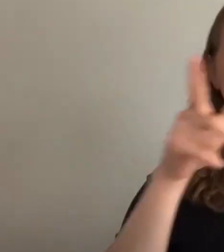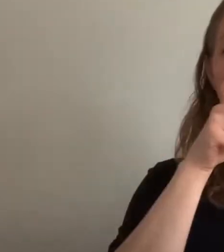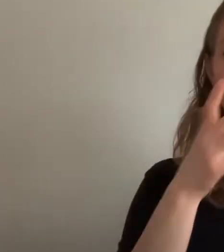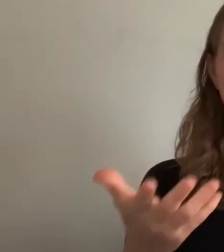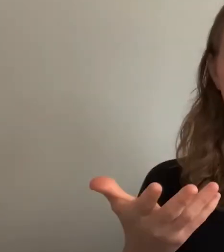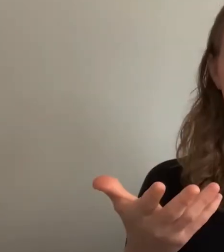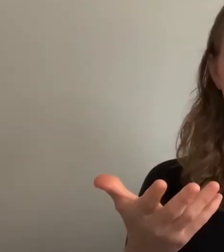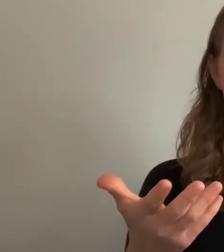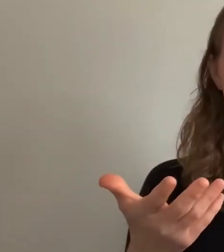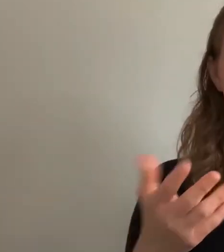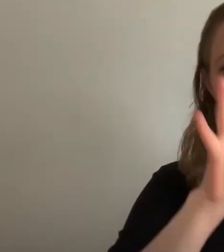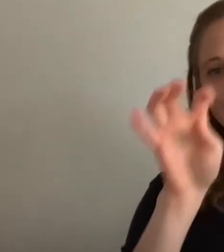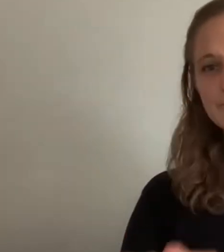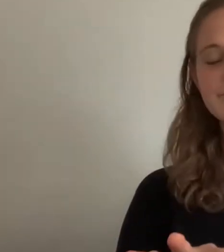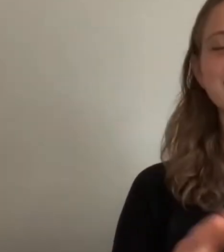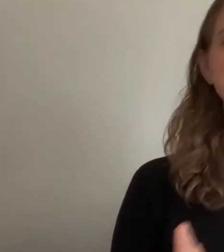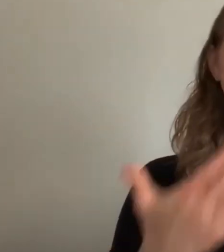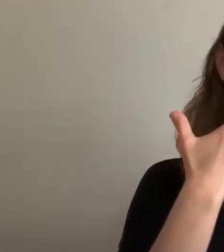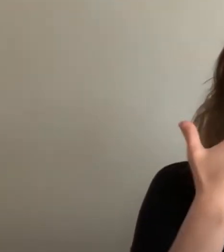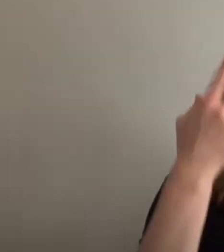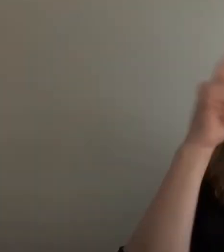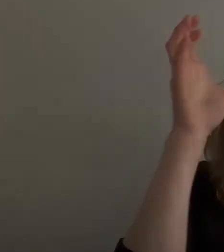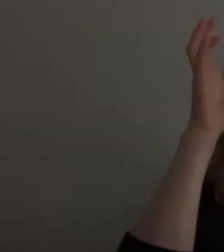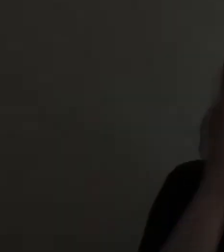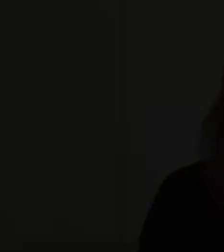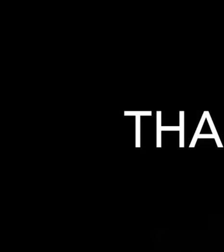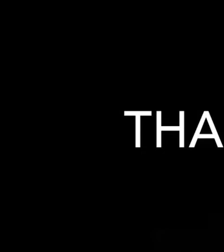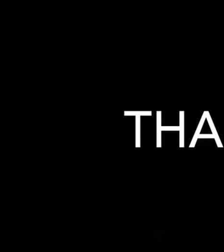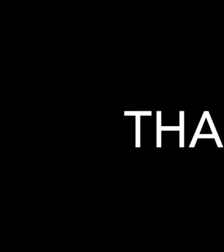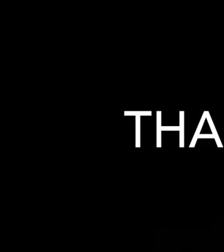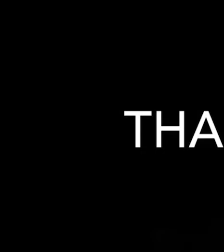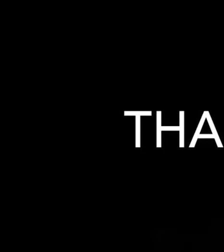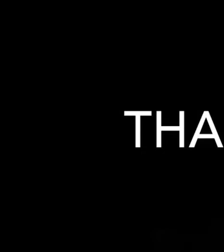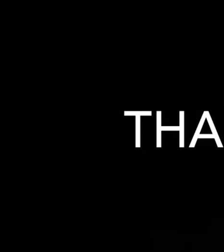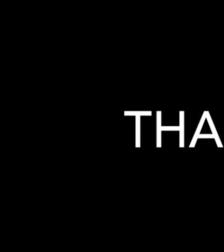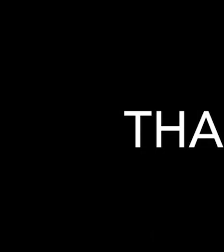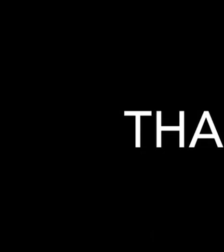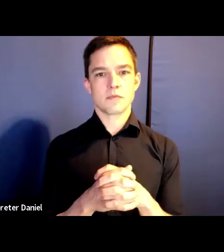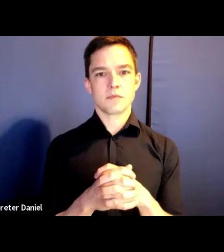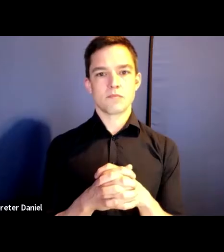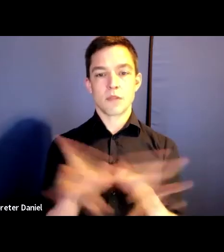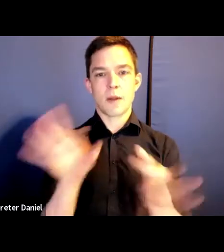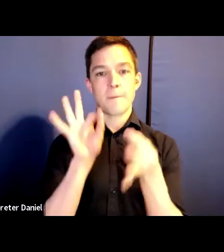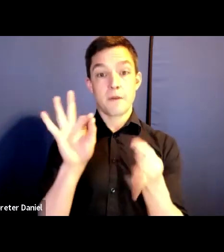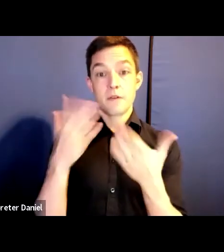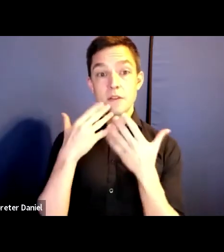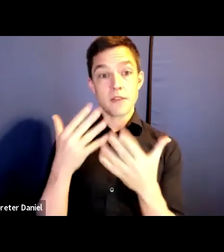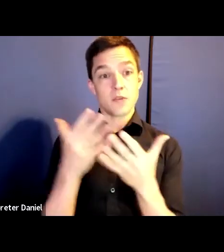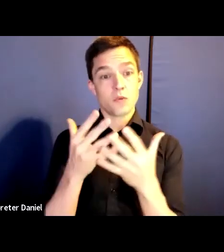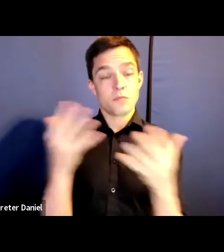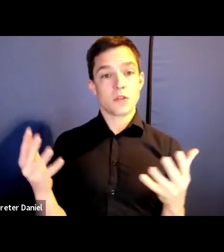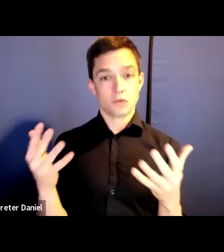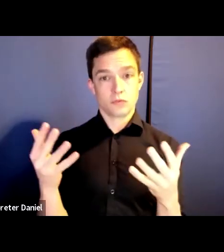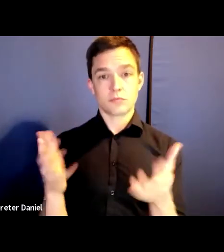for those who temporarily don't have disabilities? Something to consider. Thank you. Thank you so much,